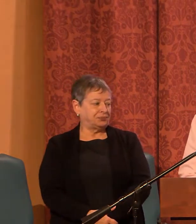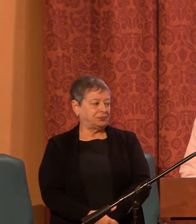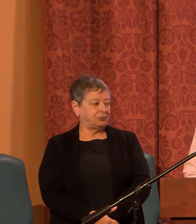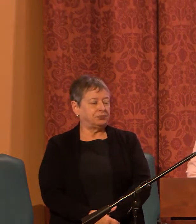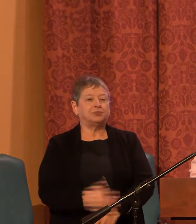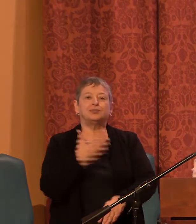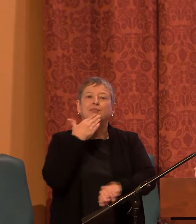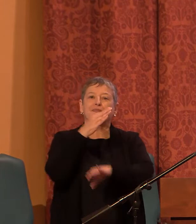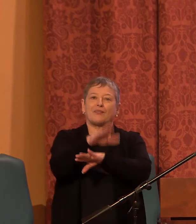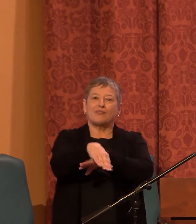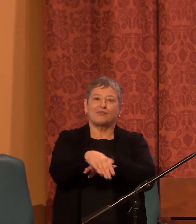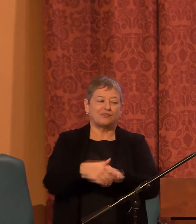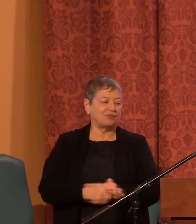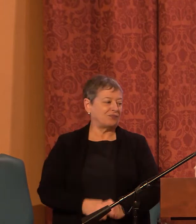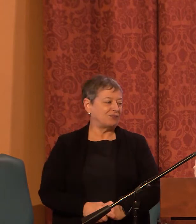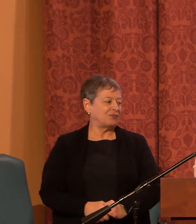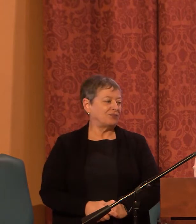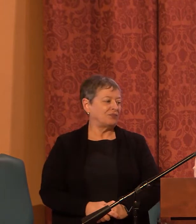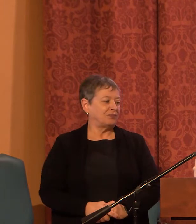Good afternoon.